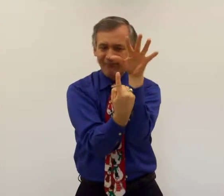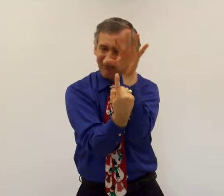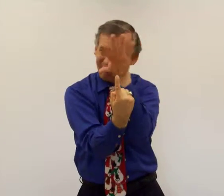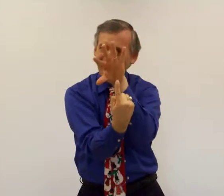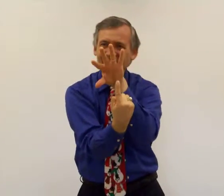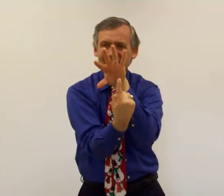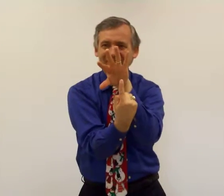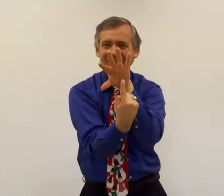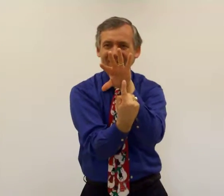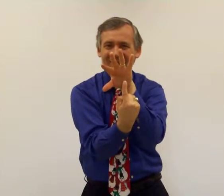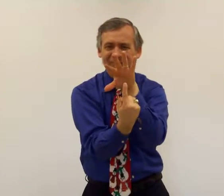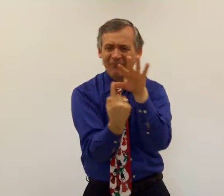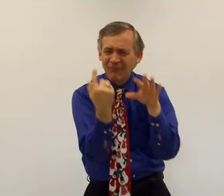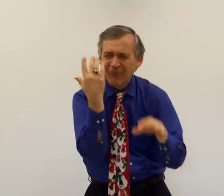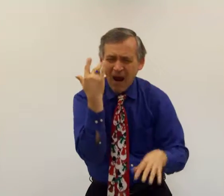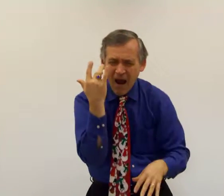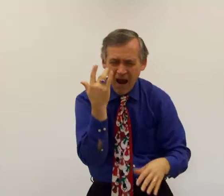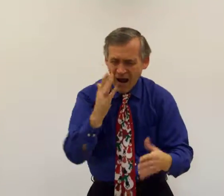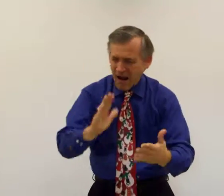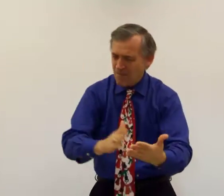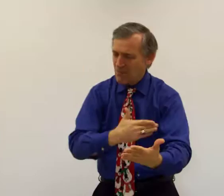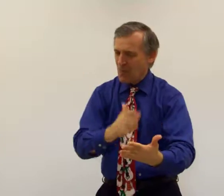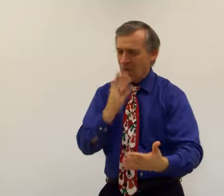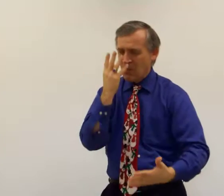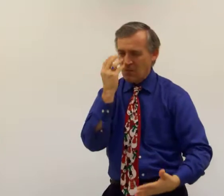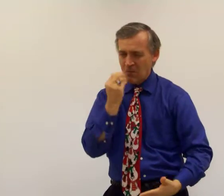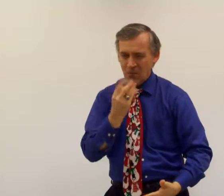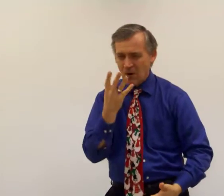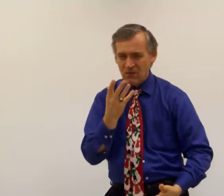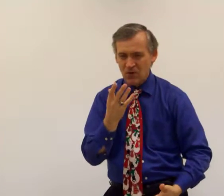The very rocks would edge down the mountainsides.